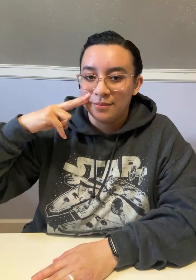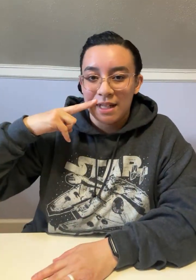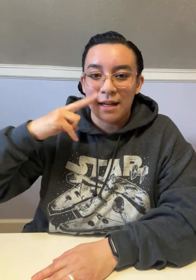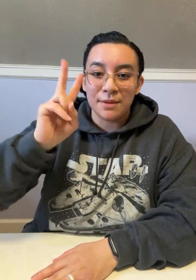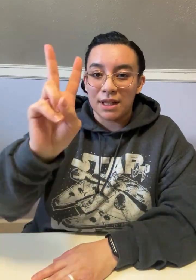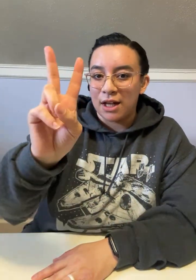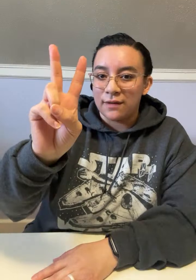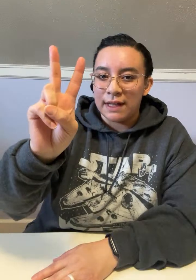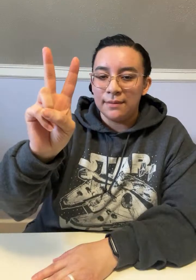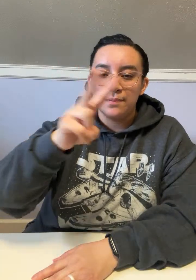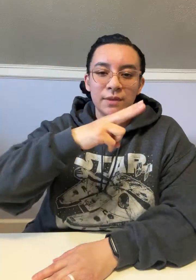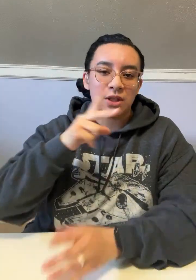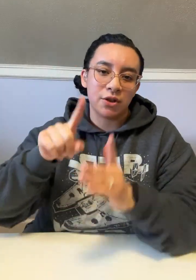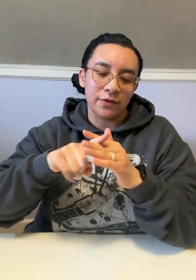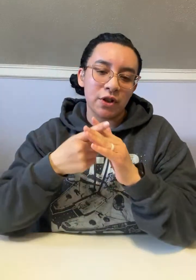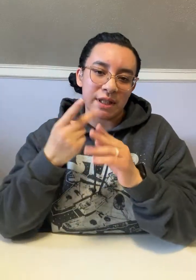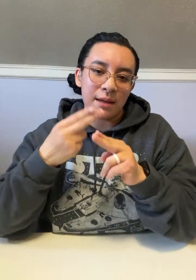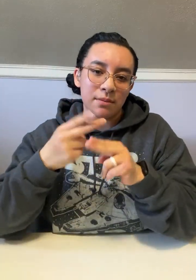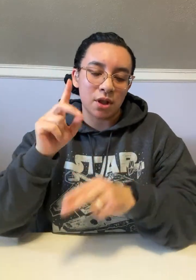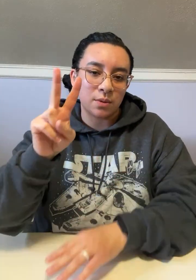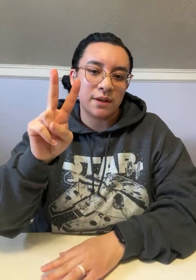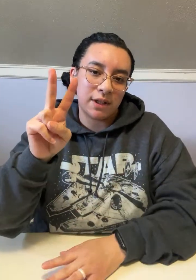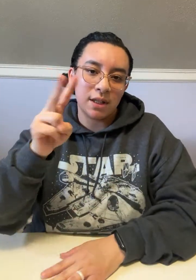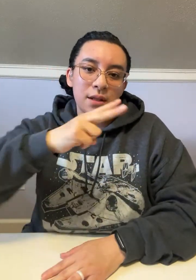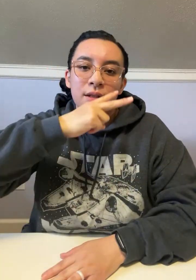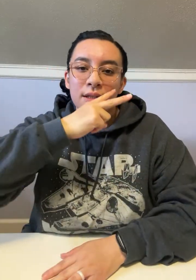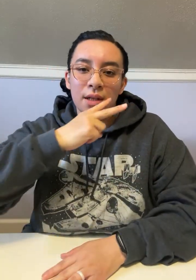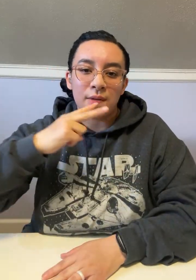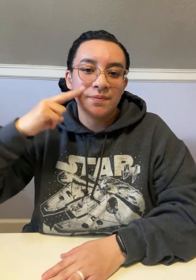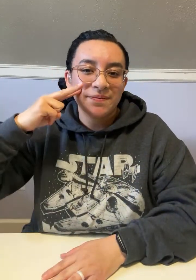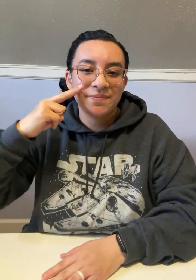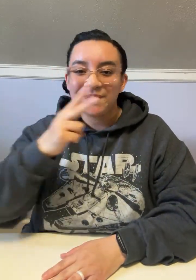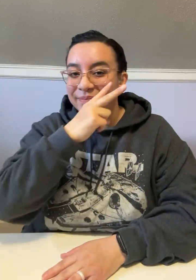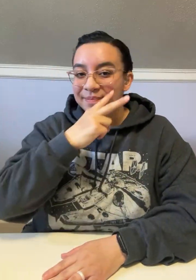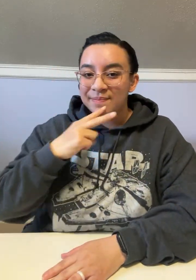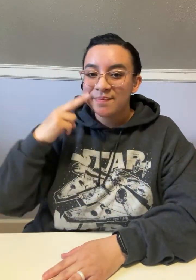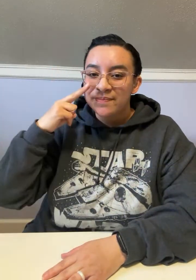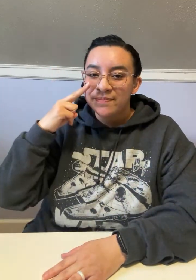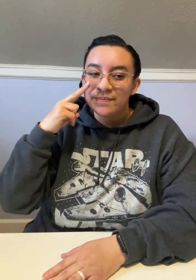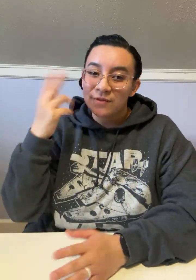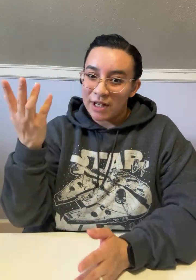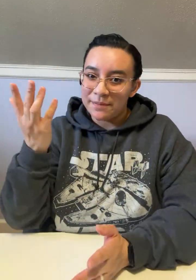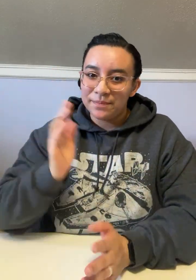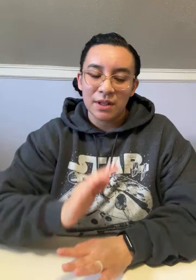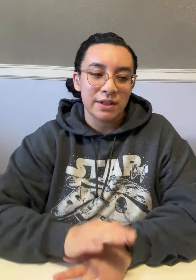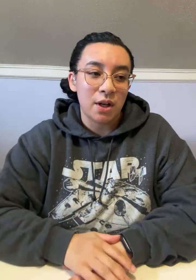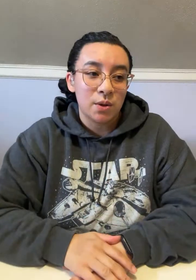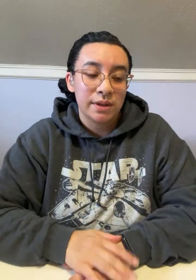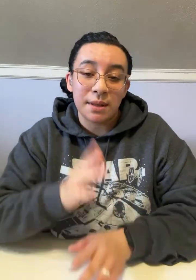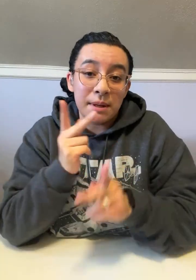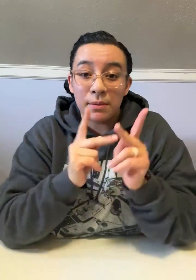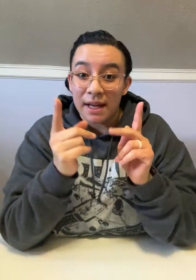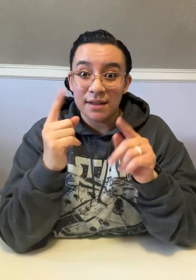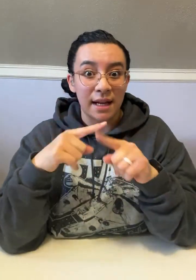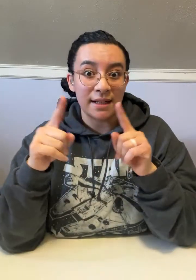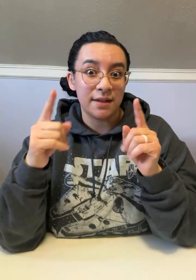okay, the letter V, because her first name starts with a V. So, right? So some people might sign it